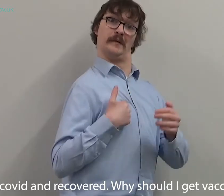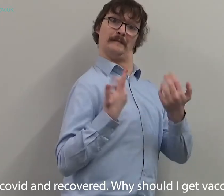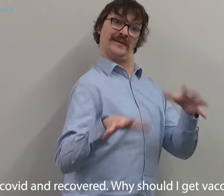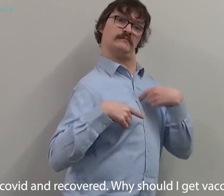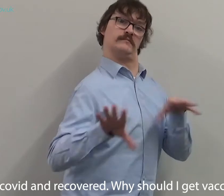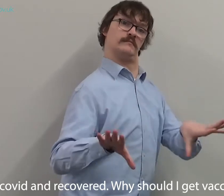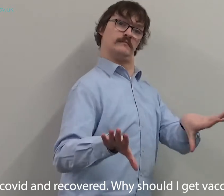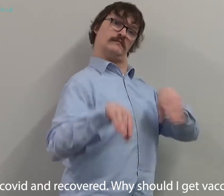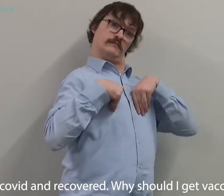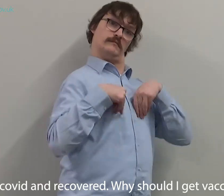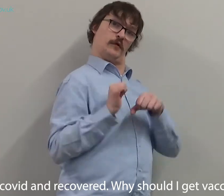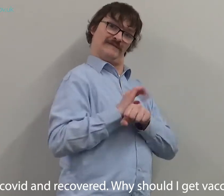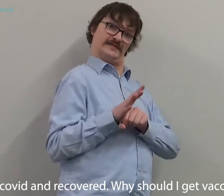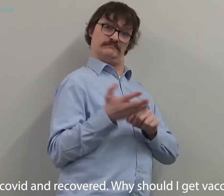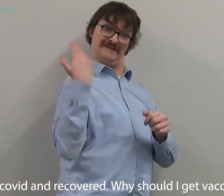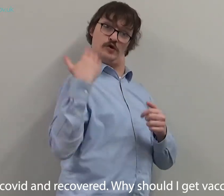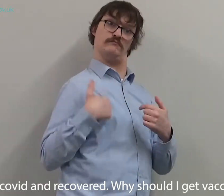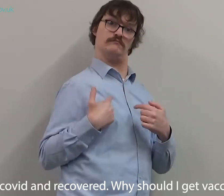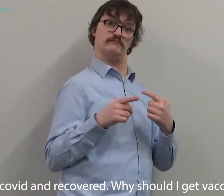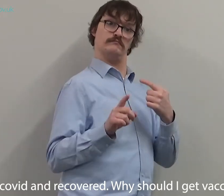I had COVID and recovered, why should I get vaccinated?